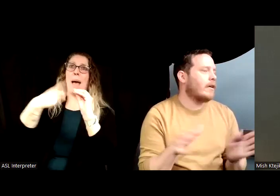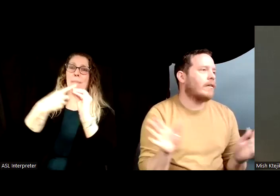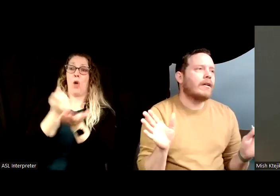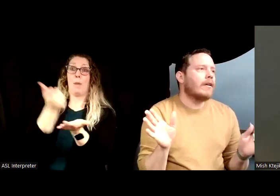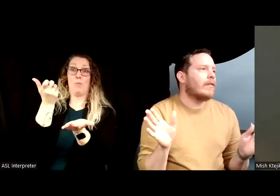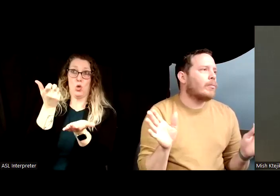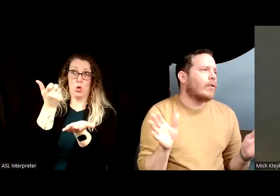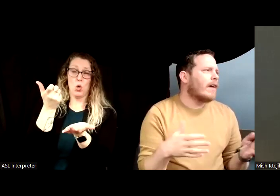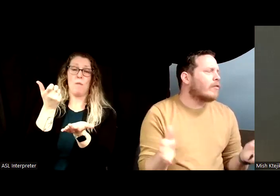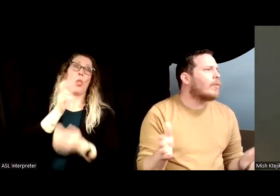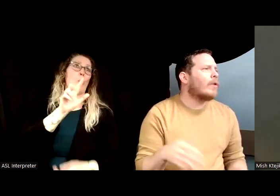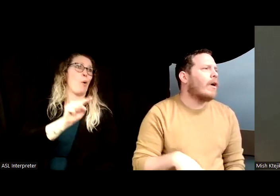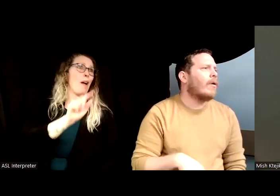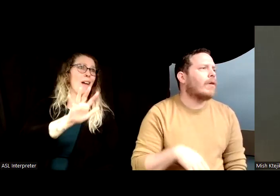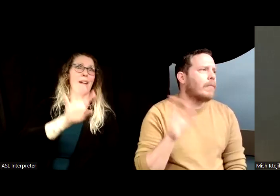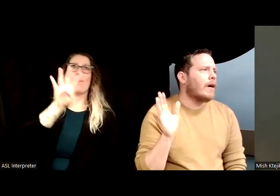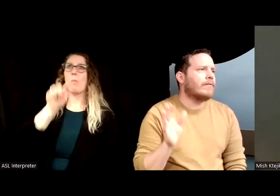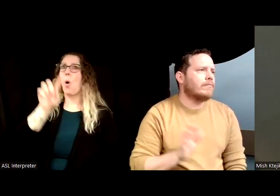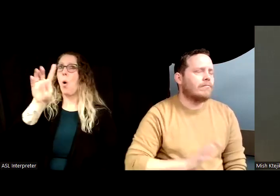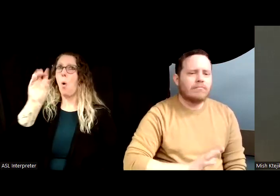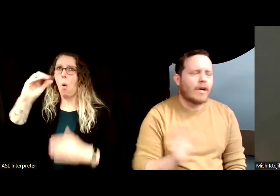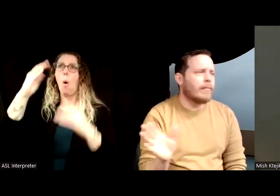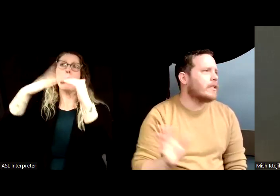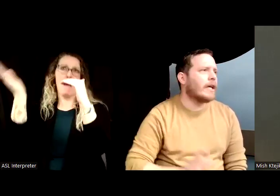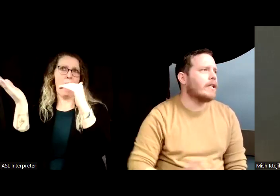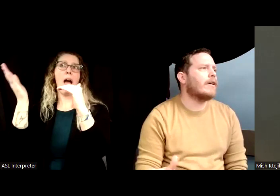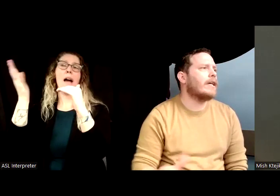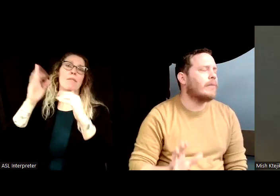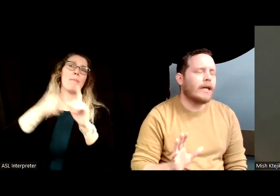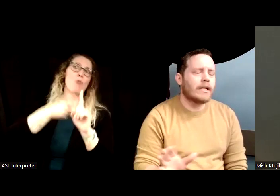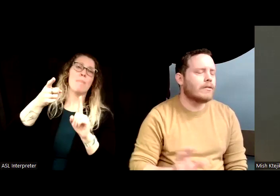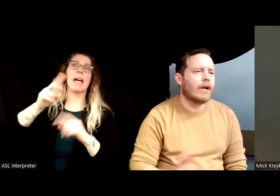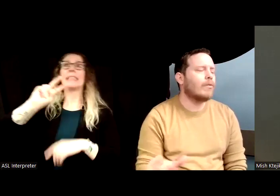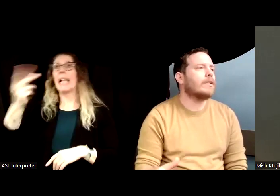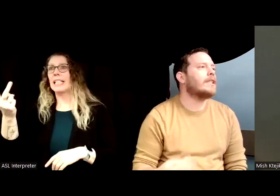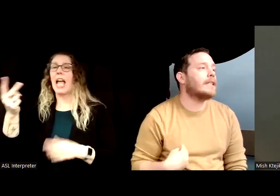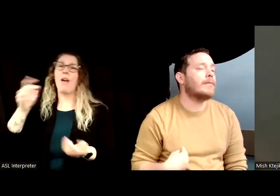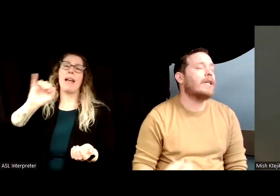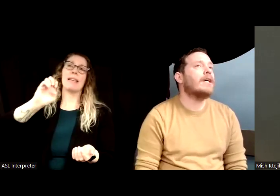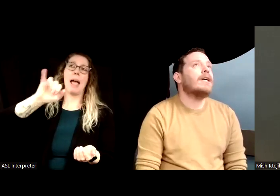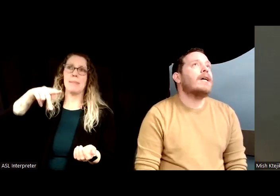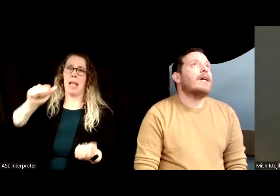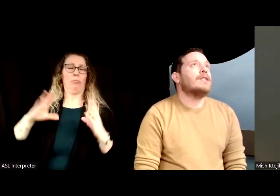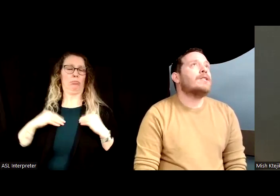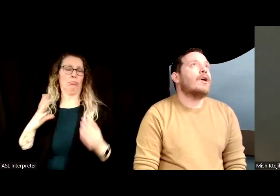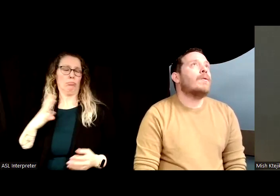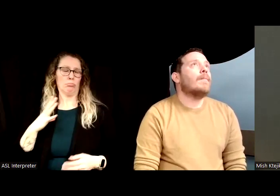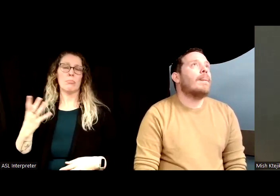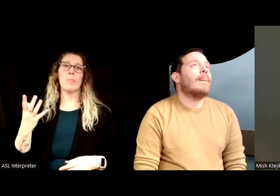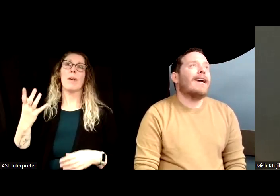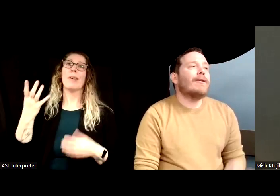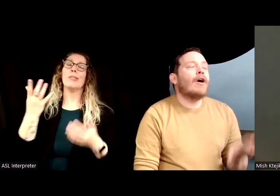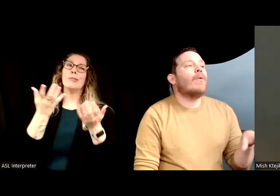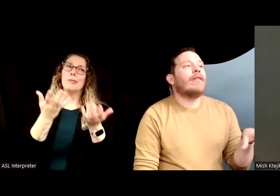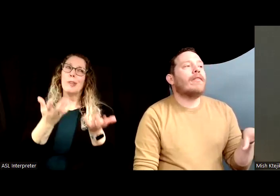that and saying 3.5 or 4.0 or above a primary, secondary EIPA test, or whatever was accepted. And